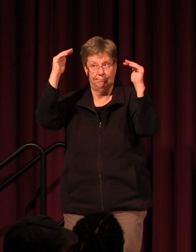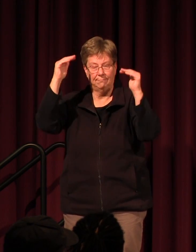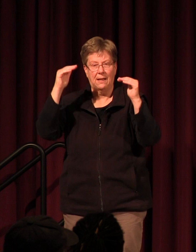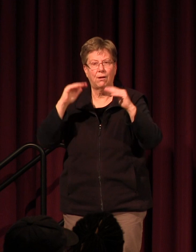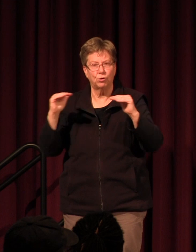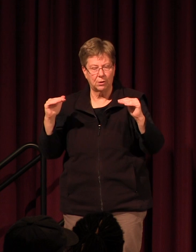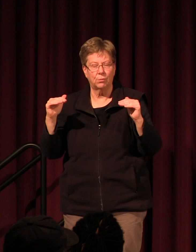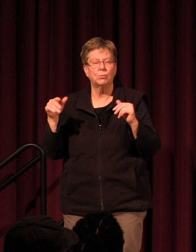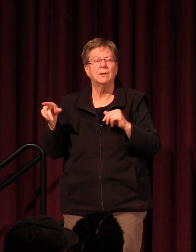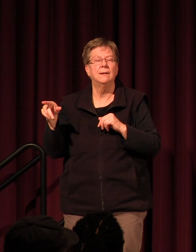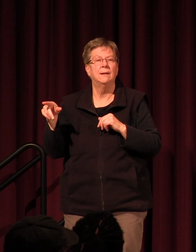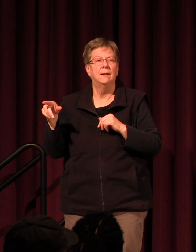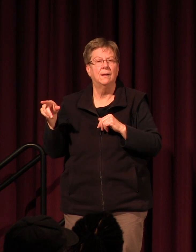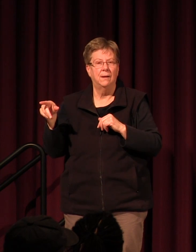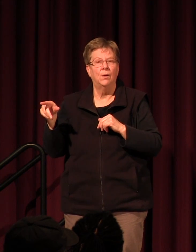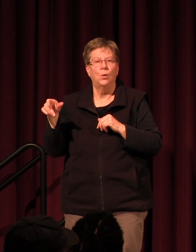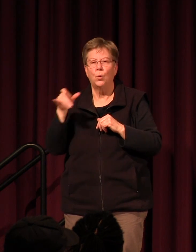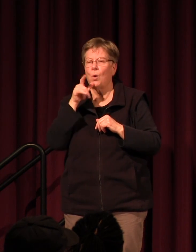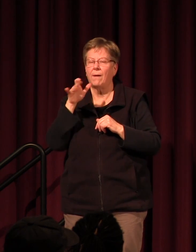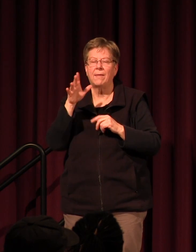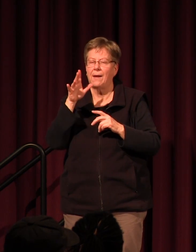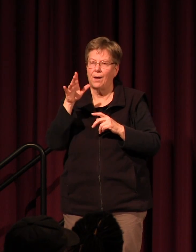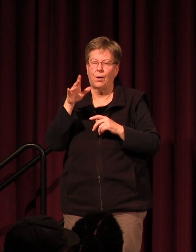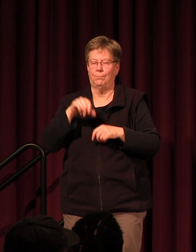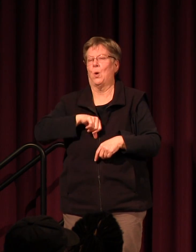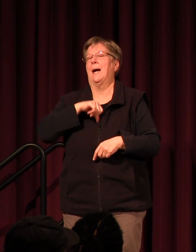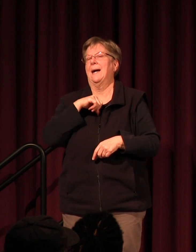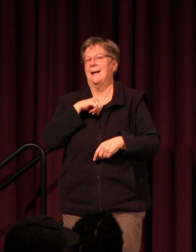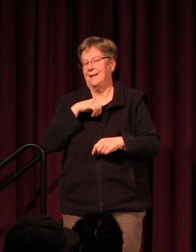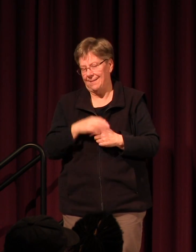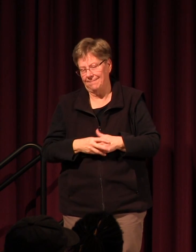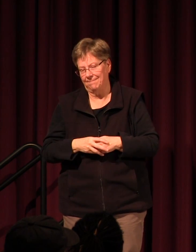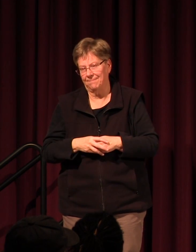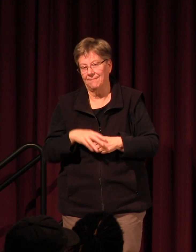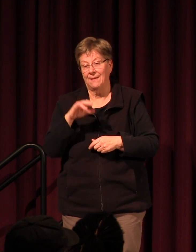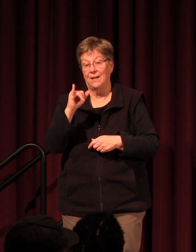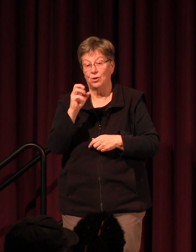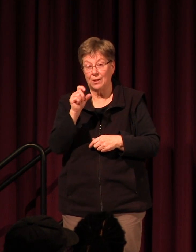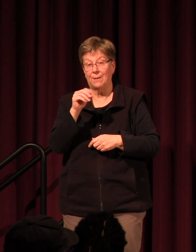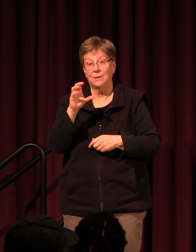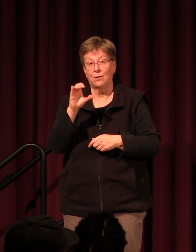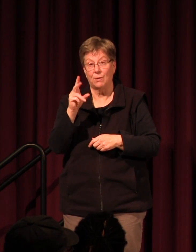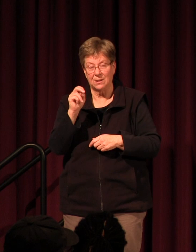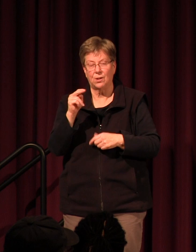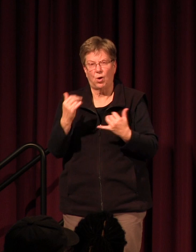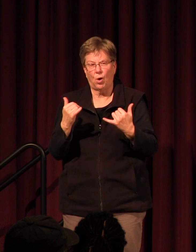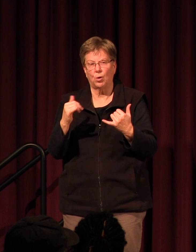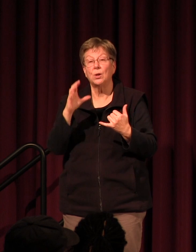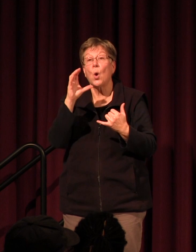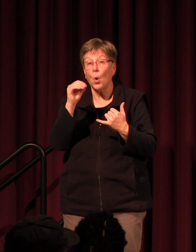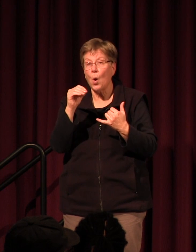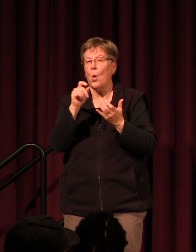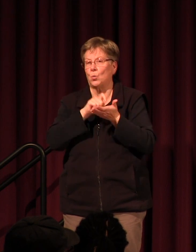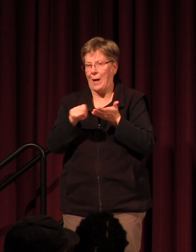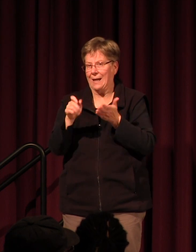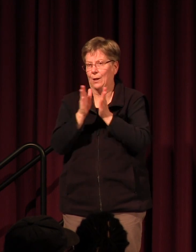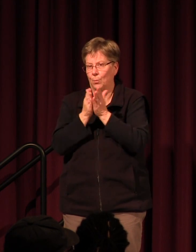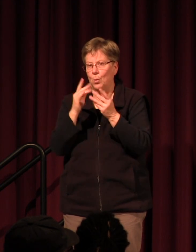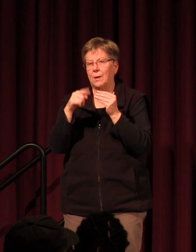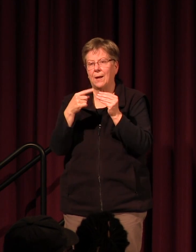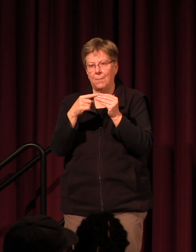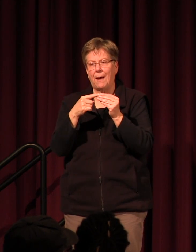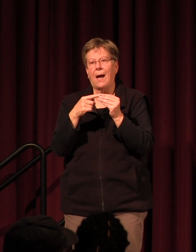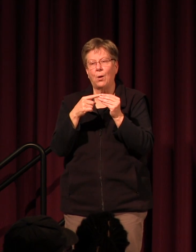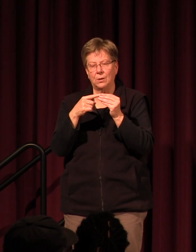together who are their undisputed pride and joy. James and Kristen are currently co-authoring a book about the